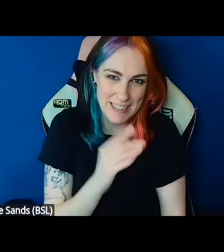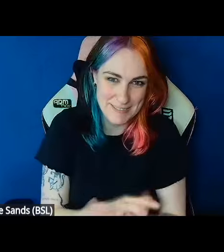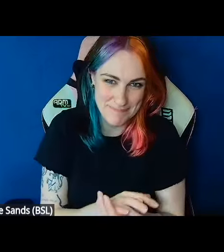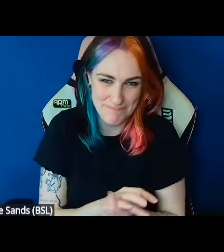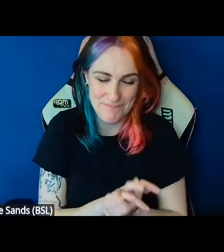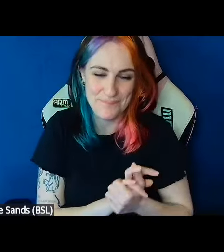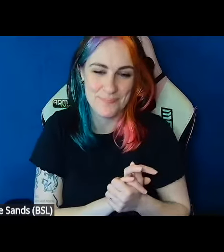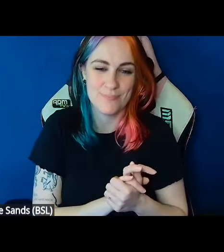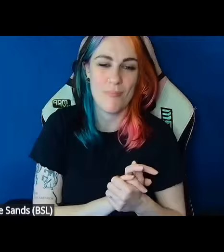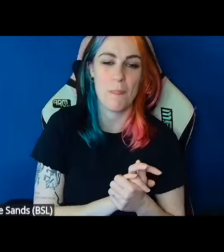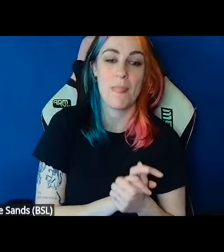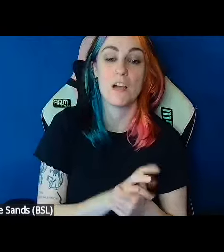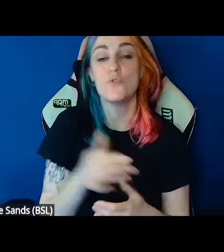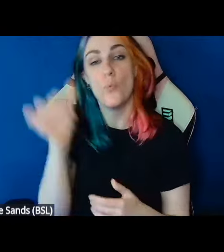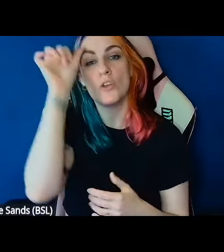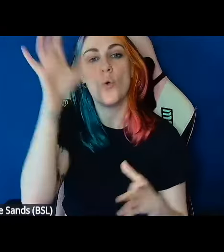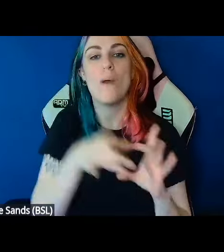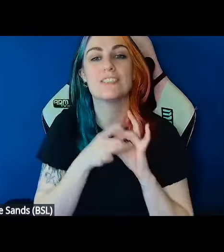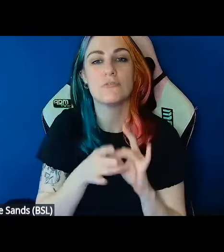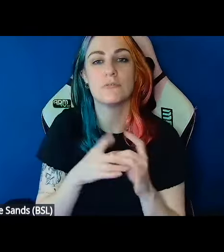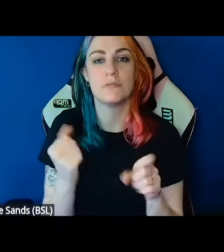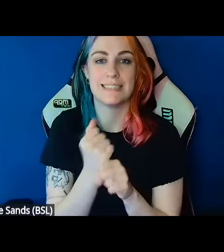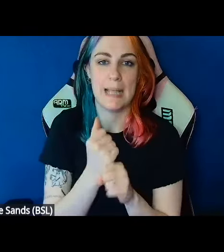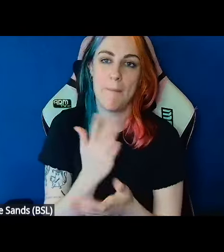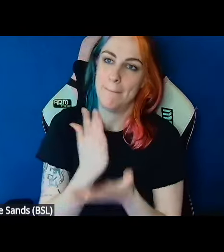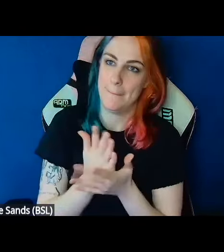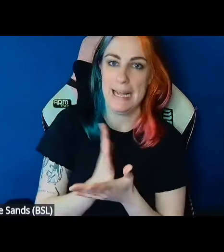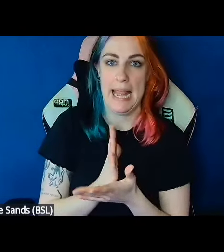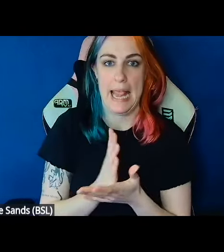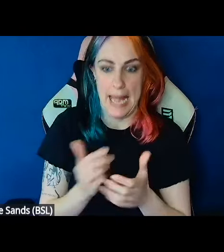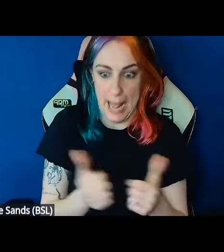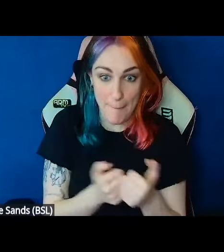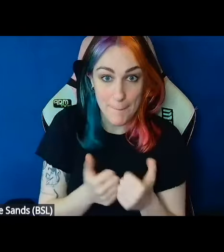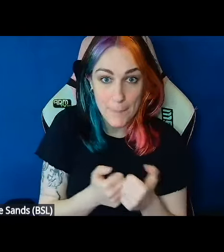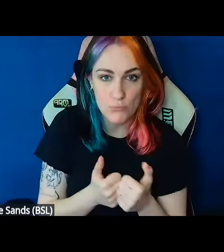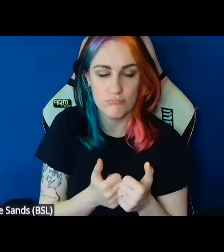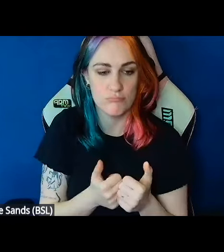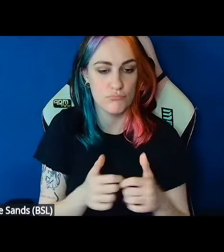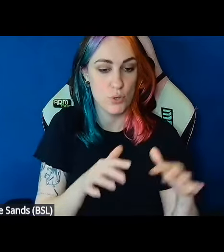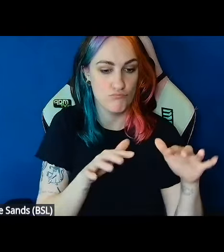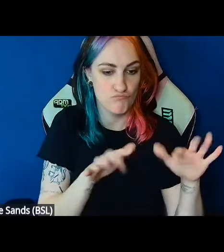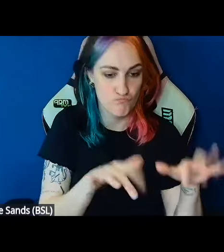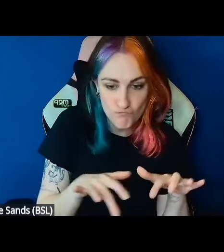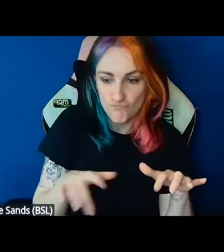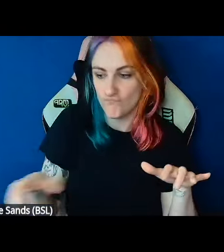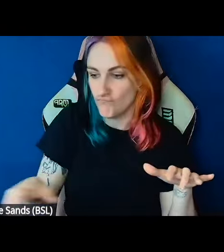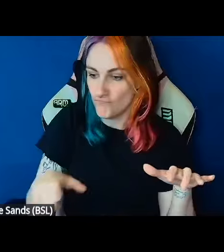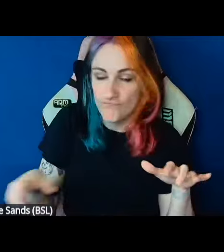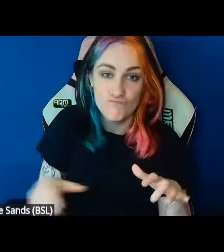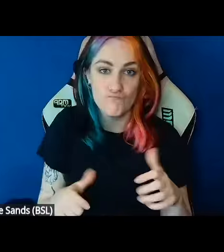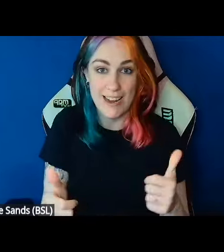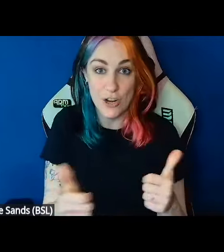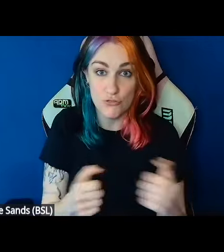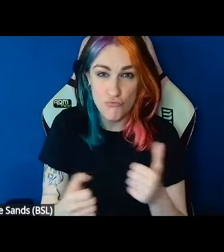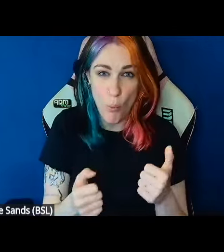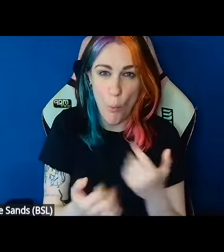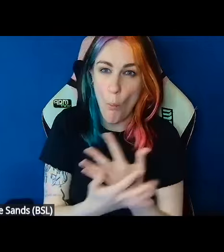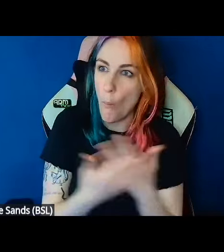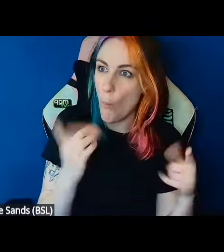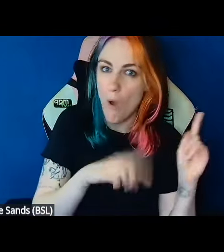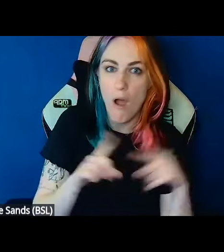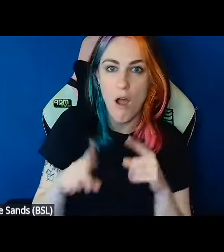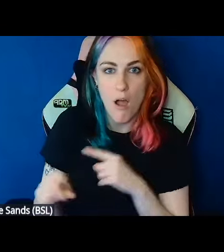game requires input, and the controller, the keyboard, mouse, the touchscreen, all of those way we interact, the